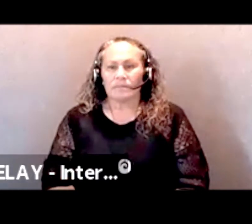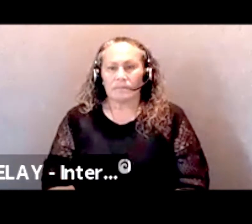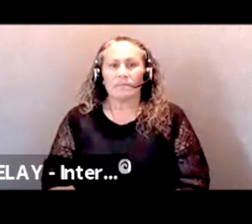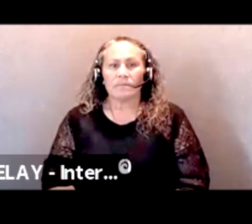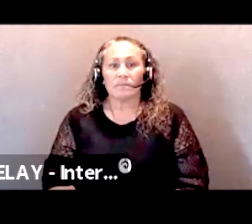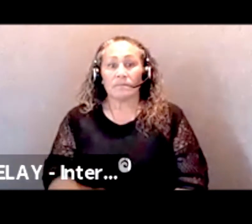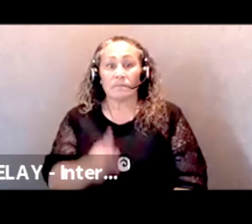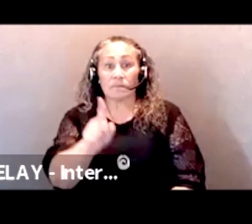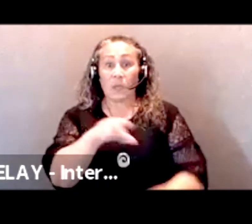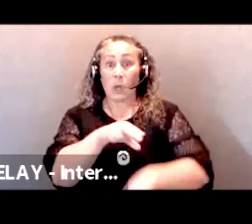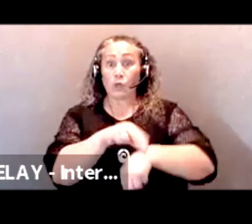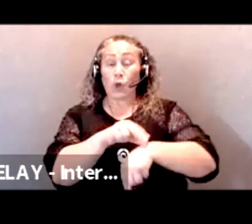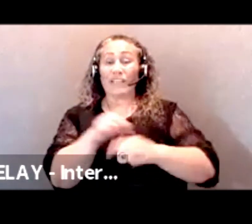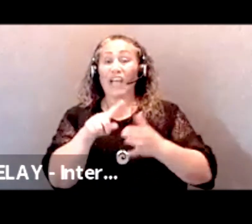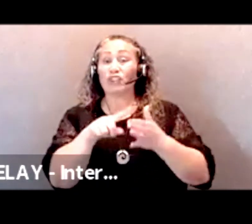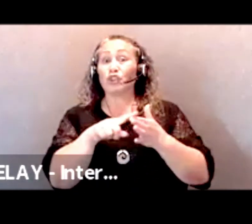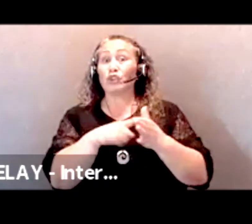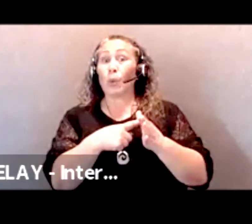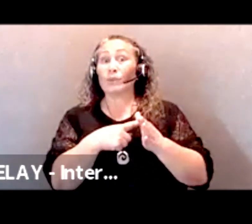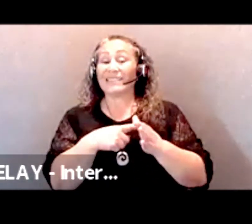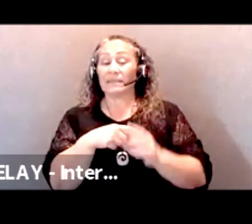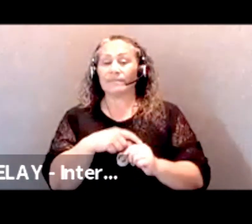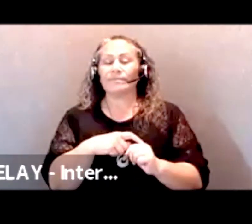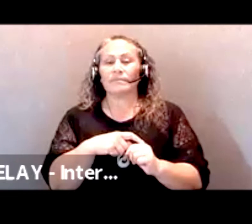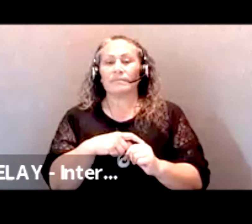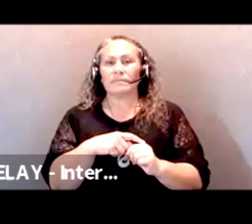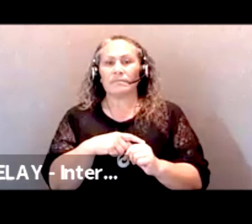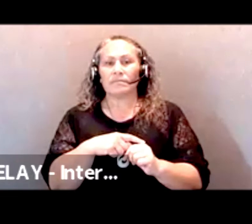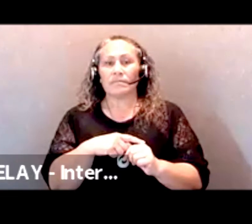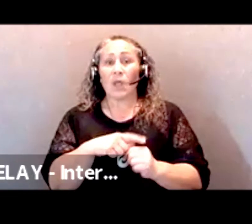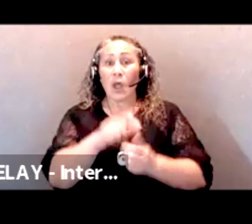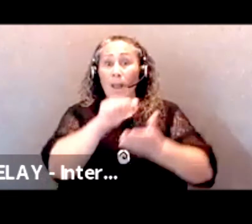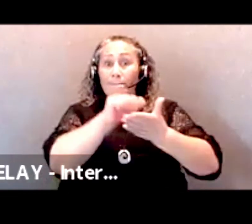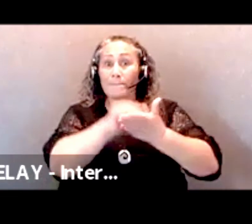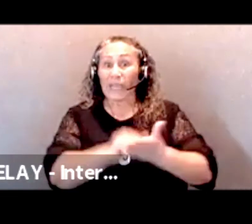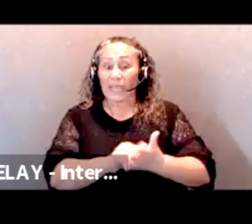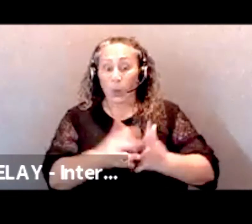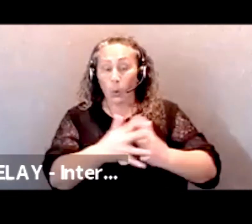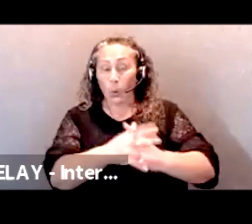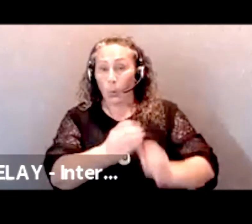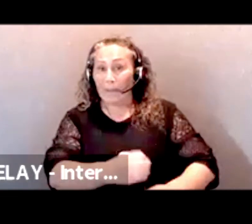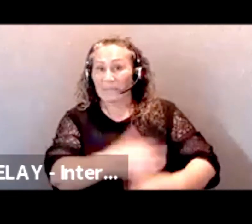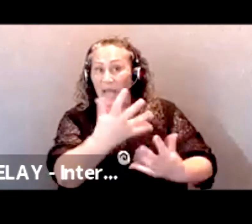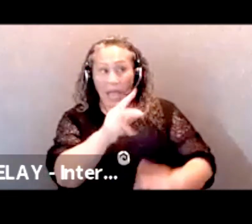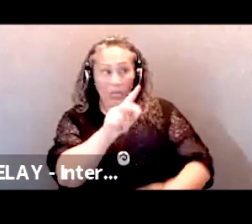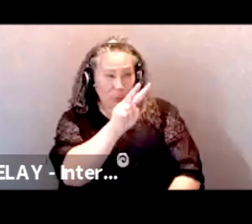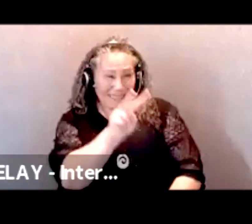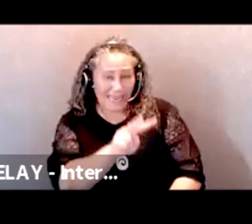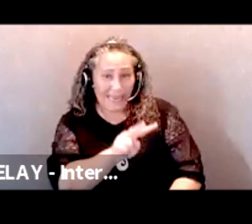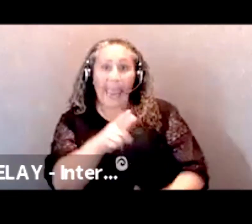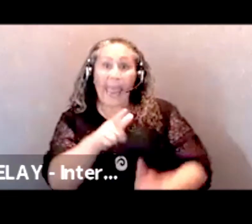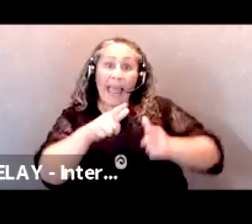So Whiti, on the website for your booking, under language